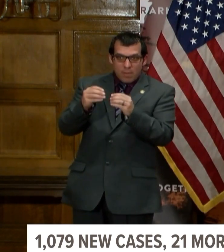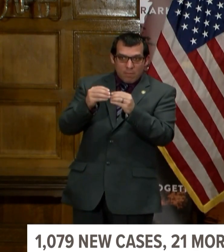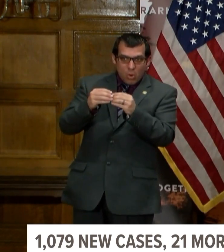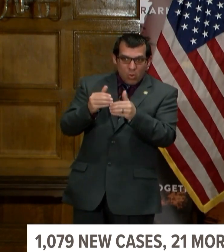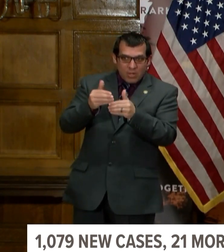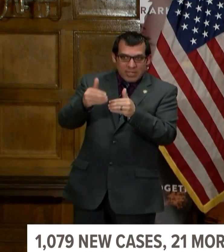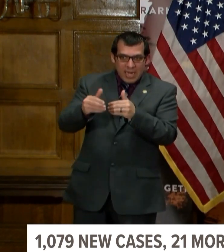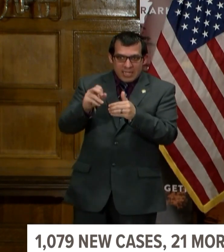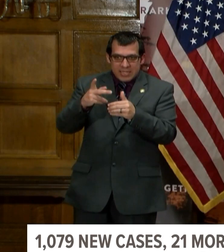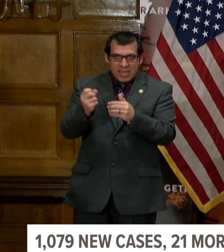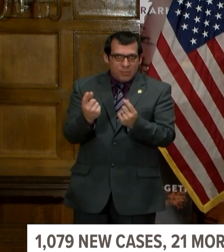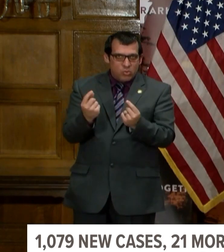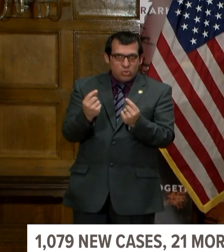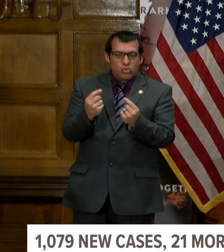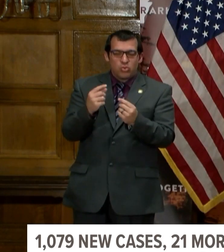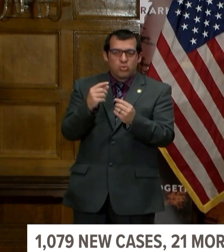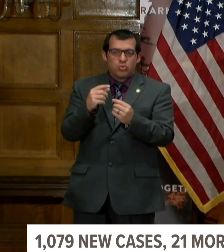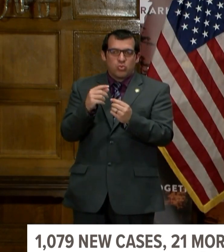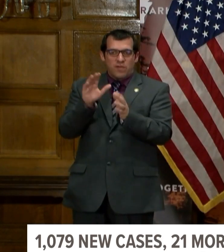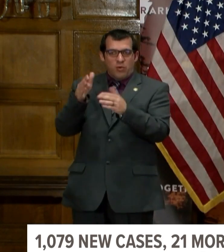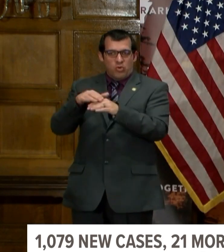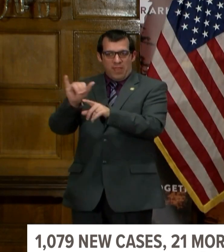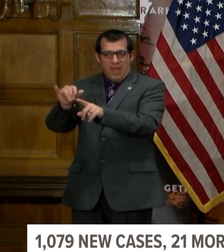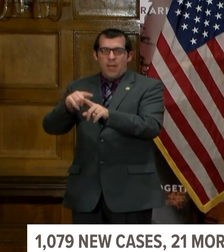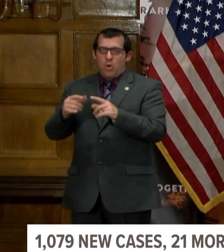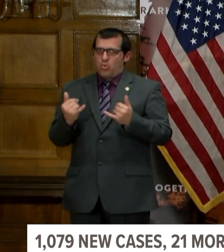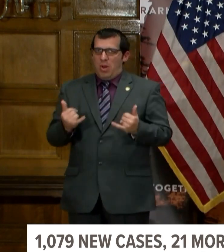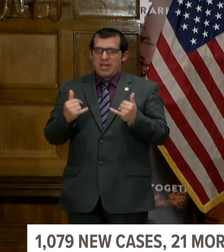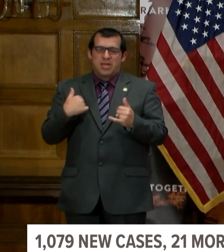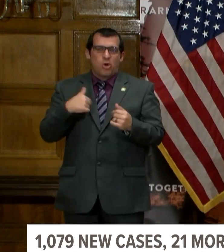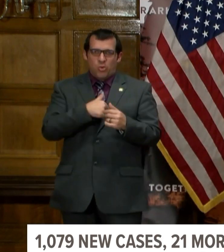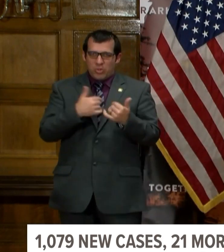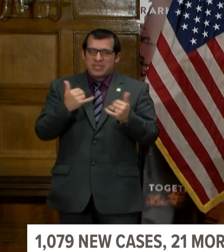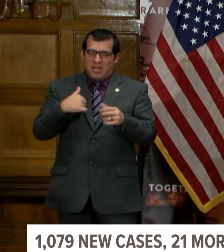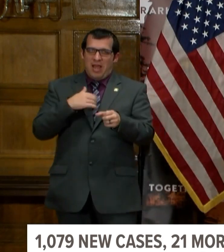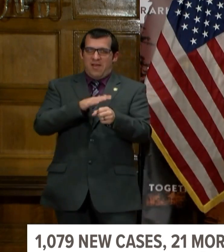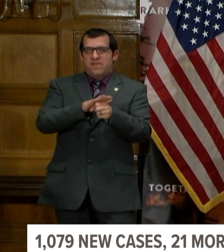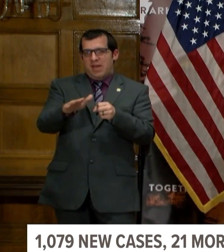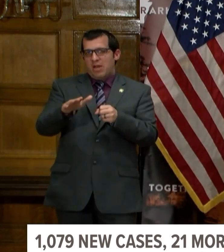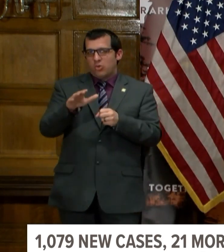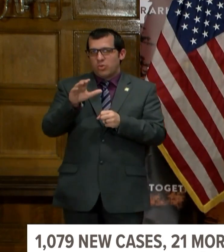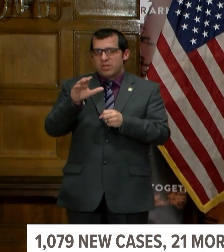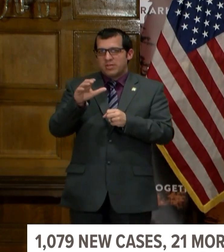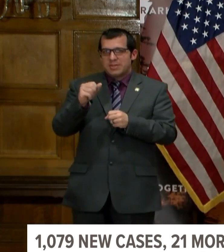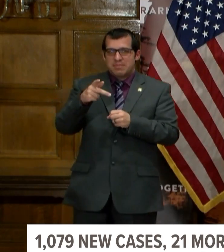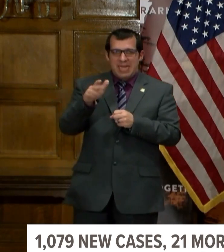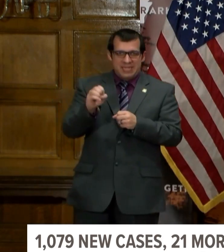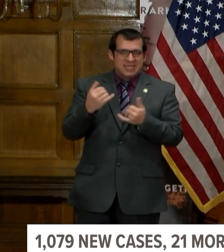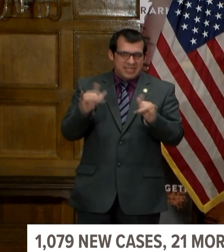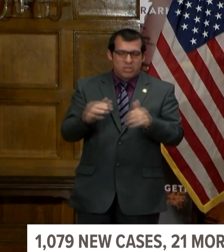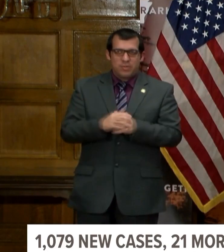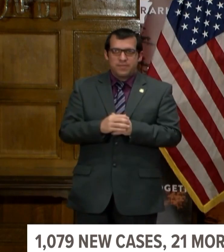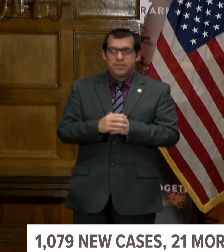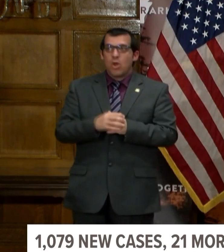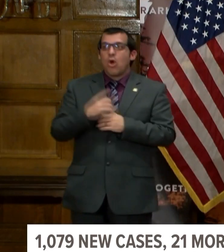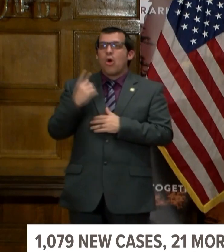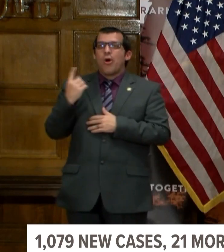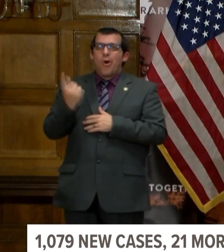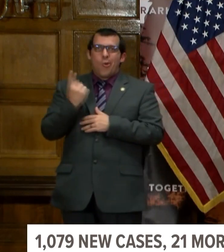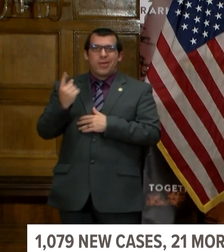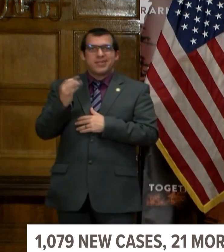taken in that regard. But right now we have adequate capacity. There's always